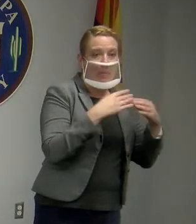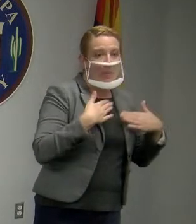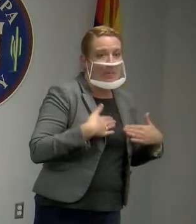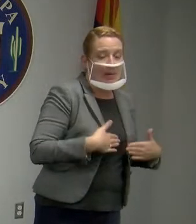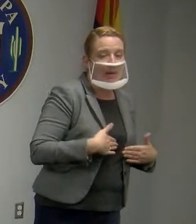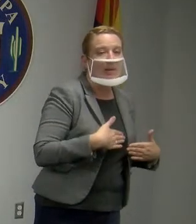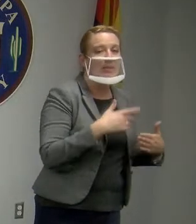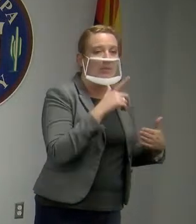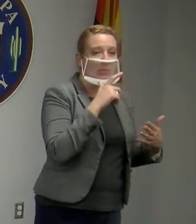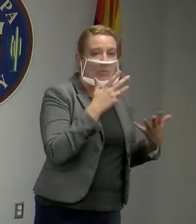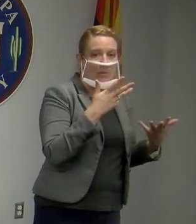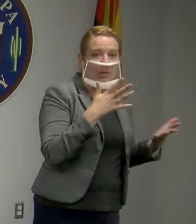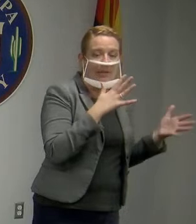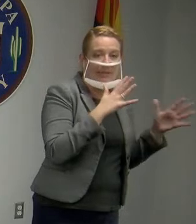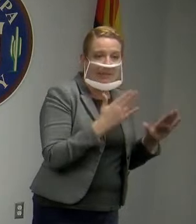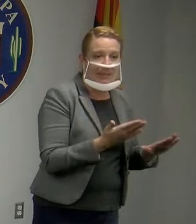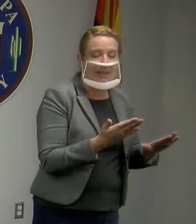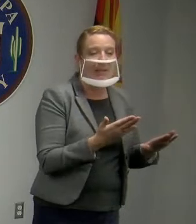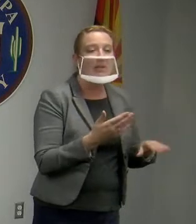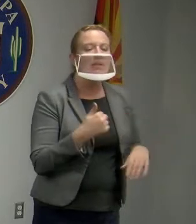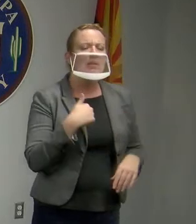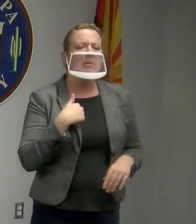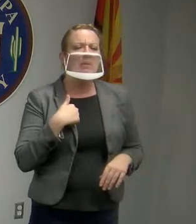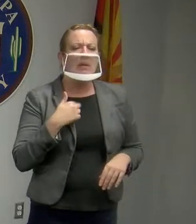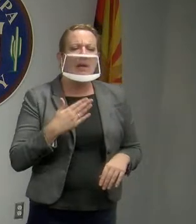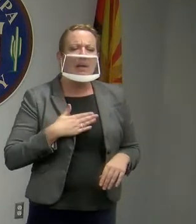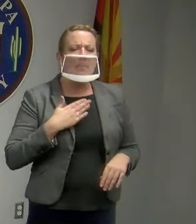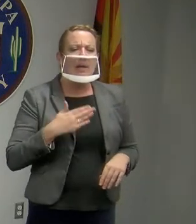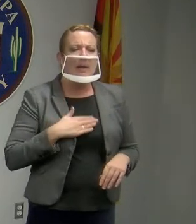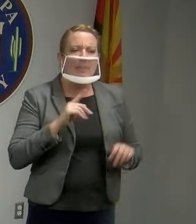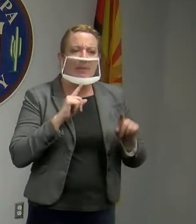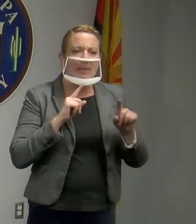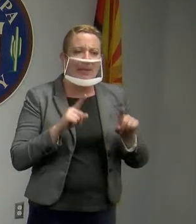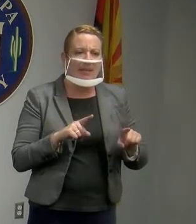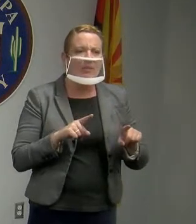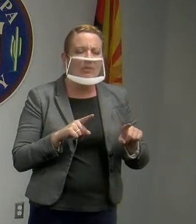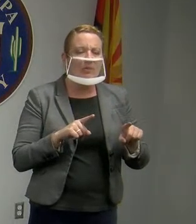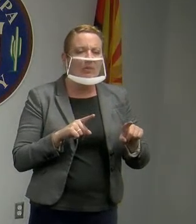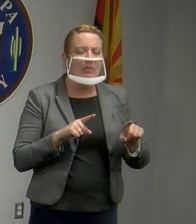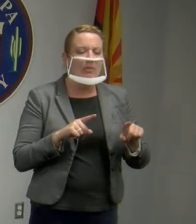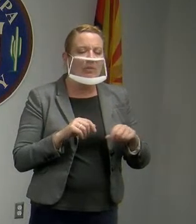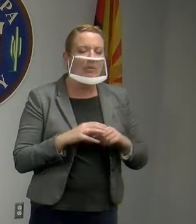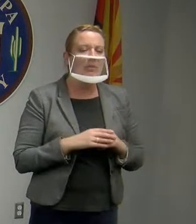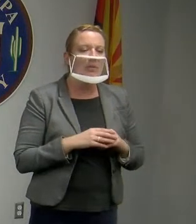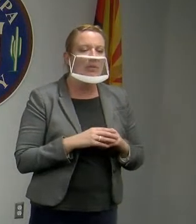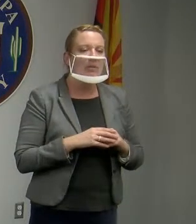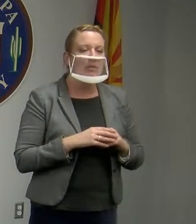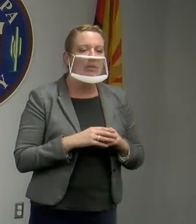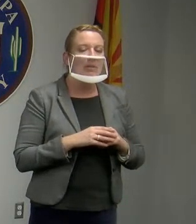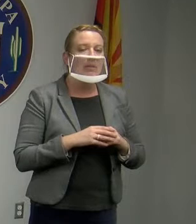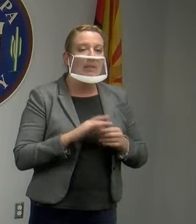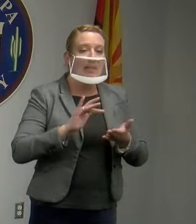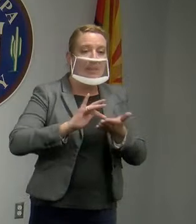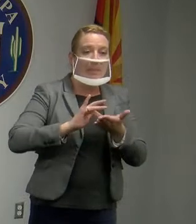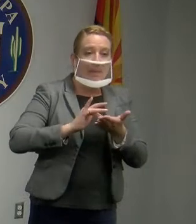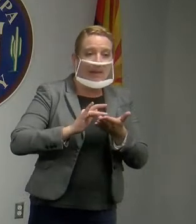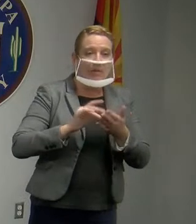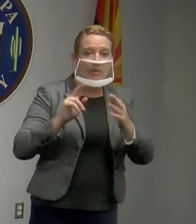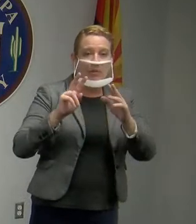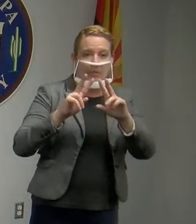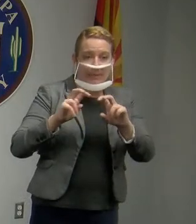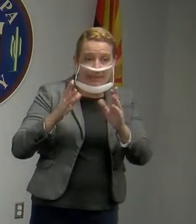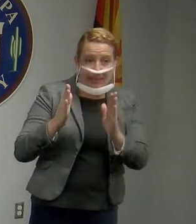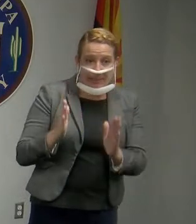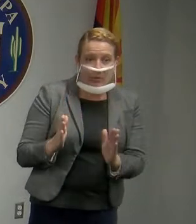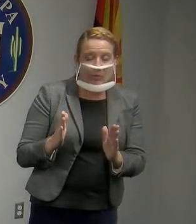to do that, Nicole. That doesn't really involve Dr. Sonnenschein, but I can answer that question on behalf of the Medical Examiner's Office and the Unified